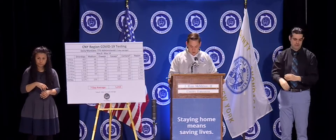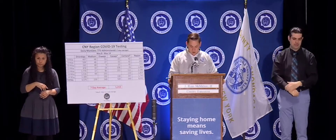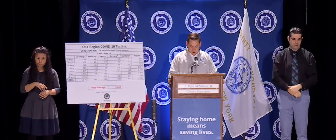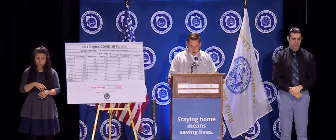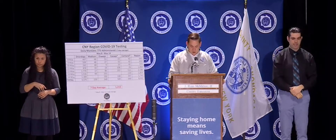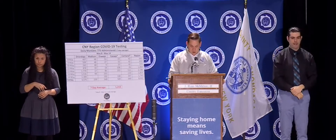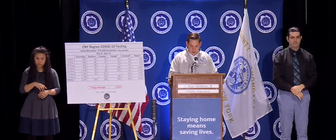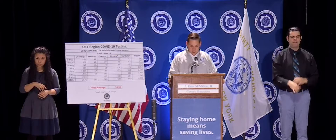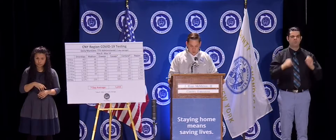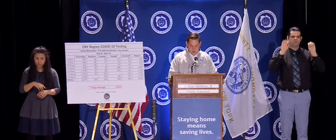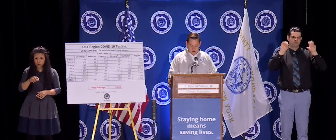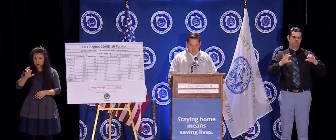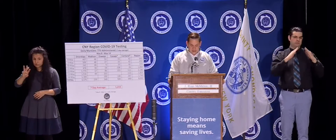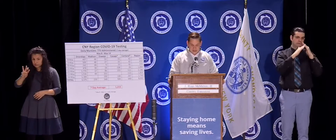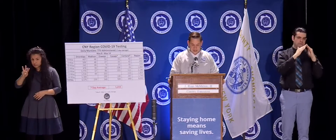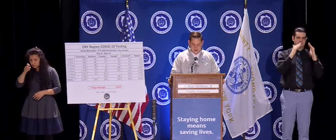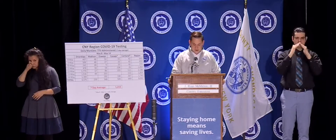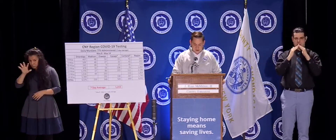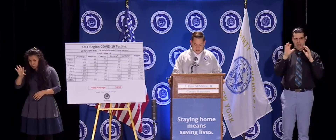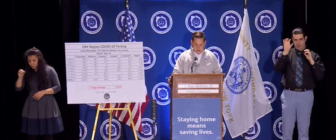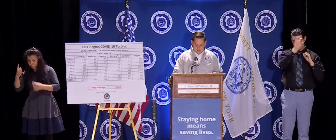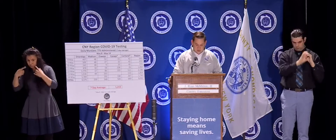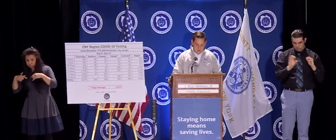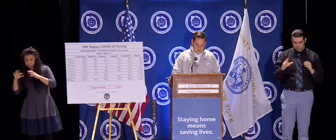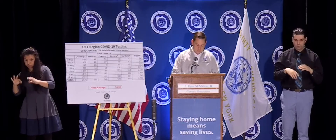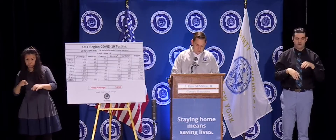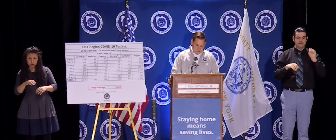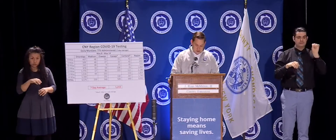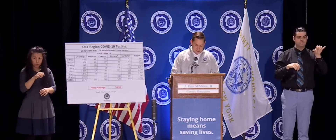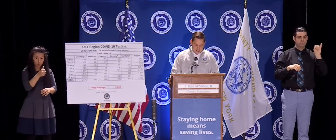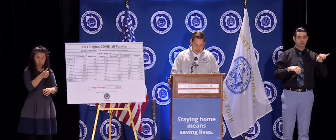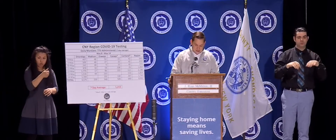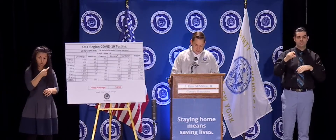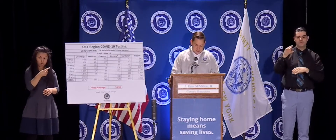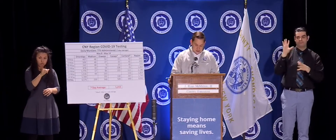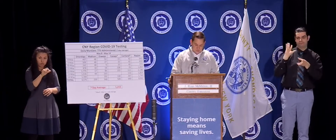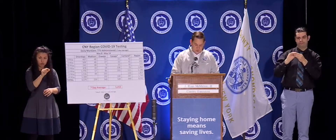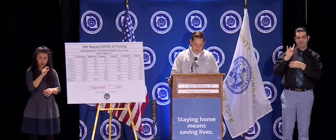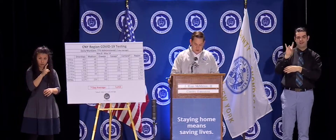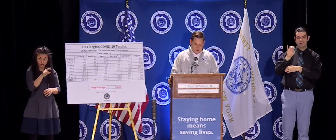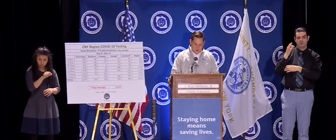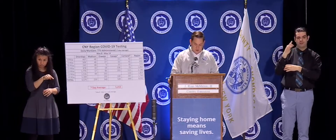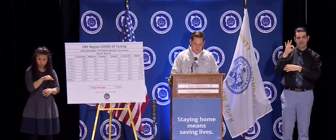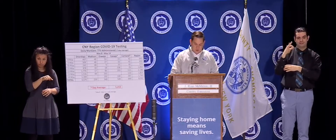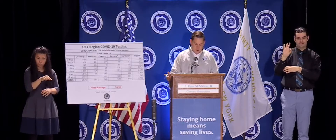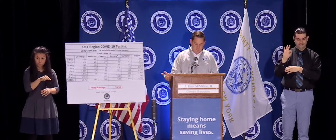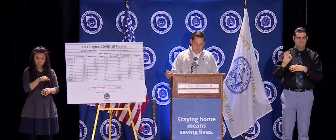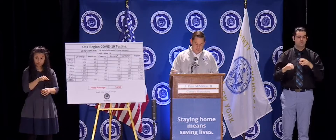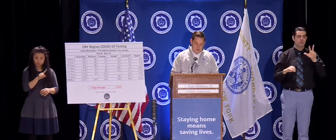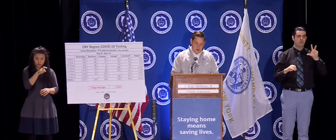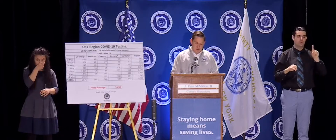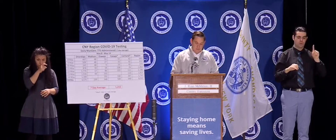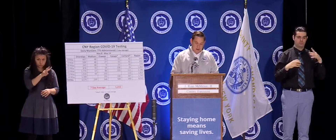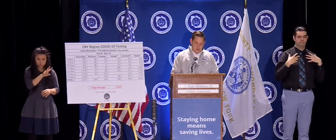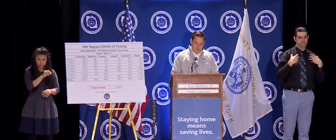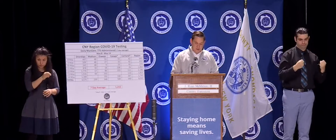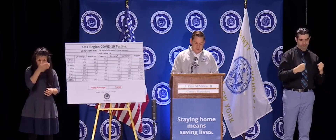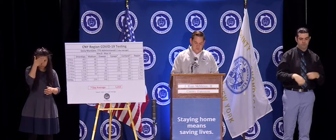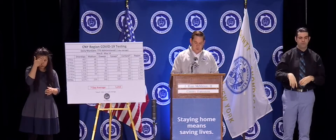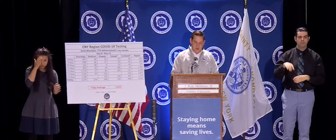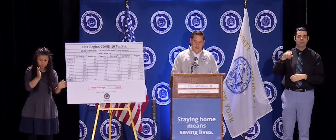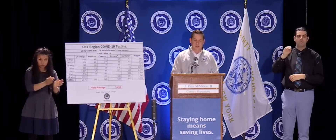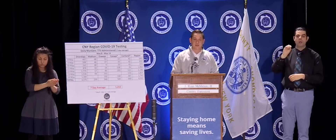recoveries. Clay, 119 cases, 89 recoveries. Geddes, 84 cases, 24 recoveries.